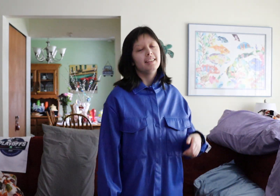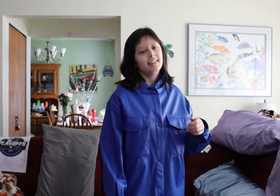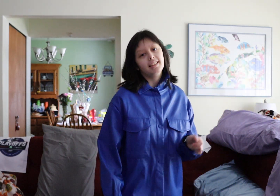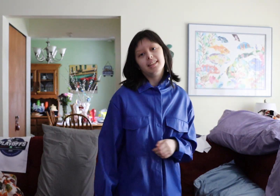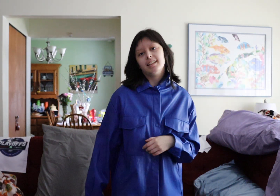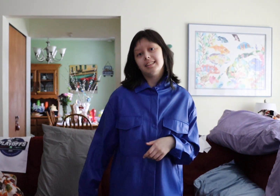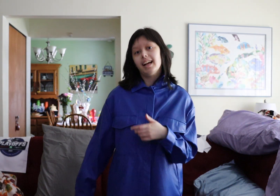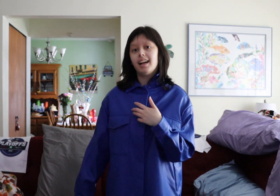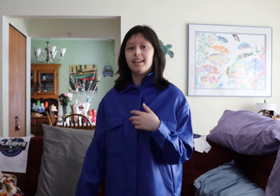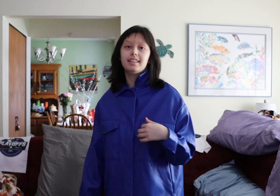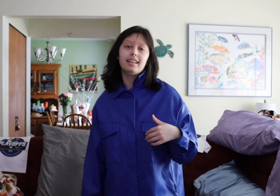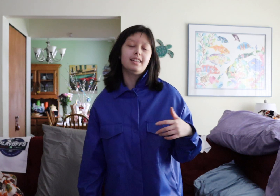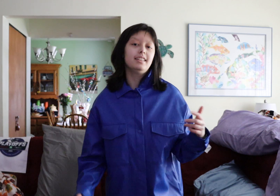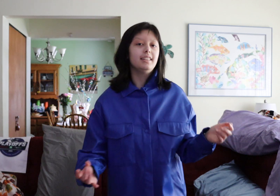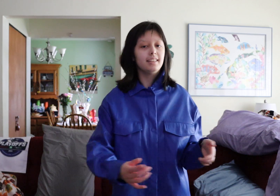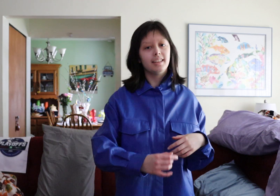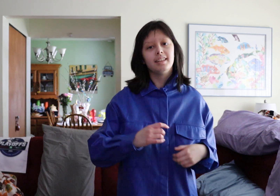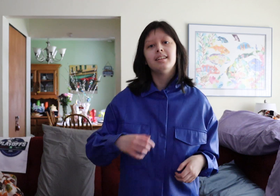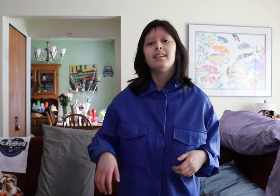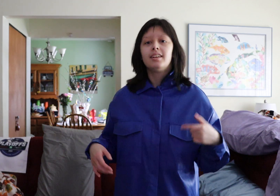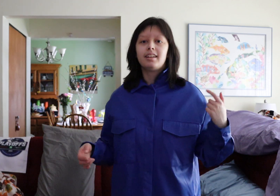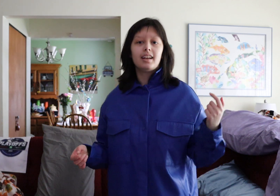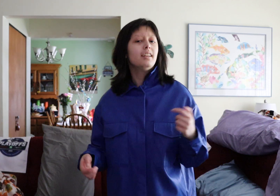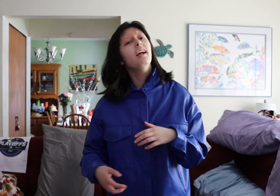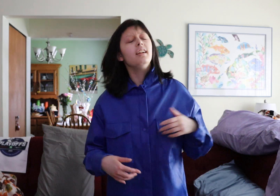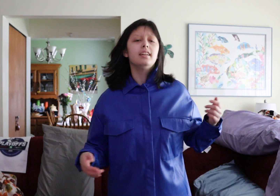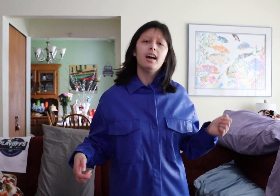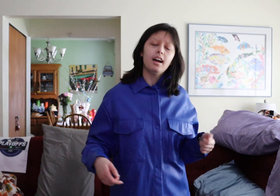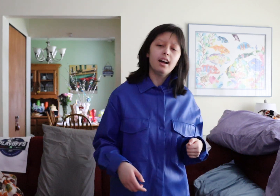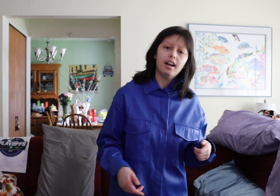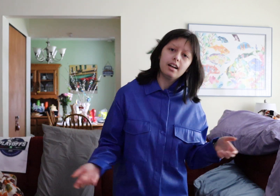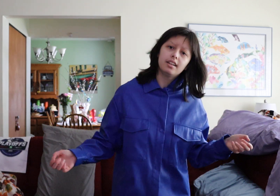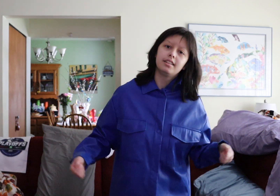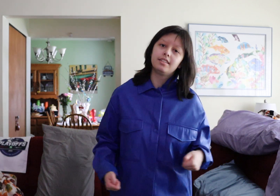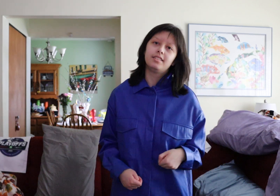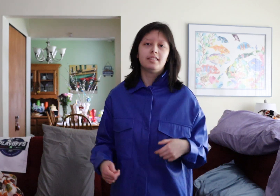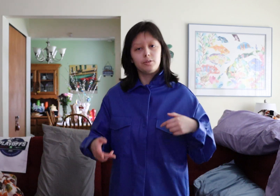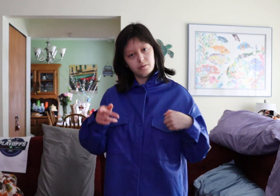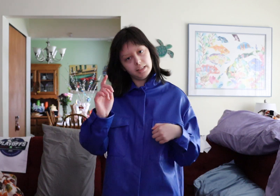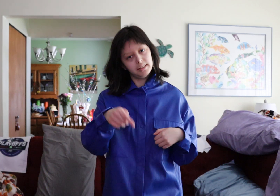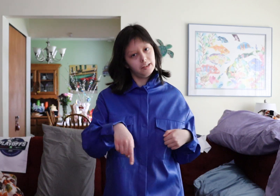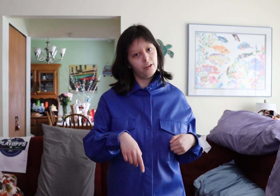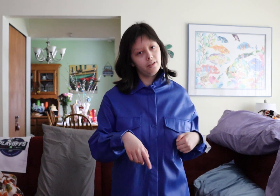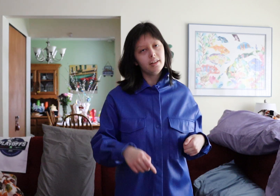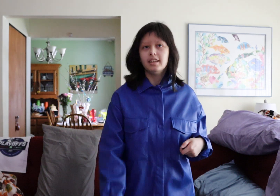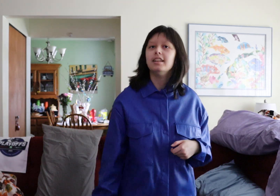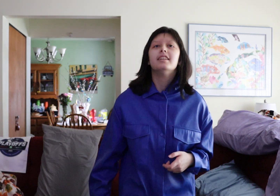From shining Somebody said let's go Yeah, you already know, boy All